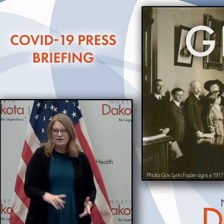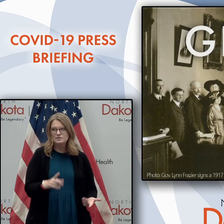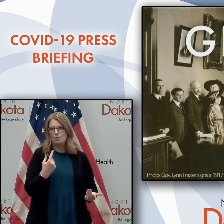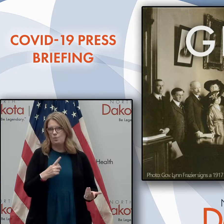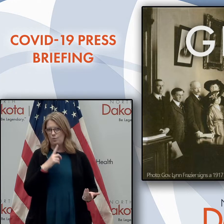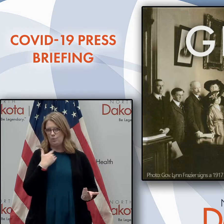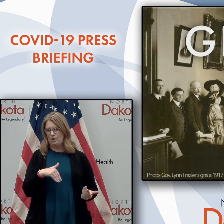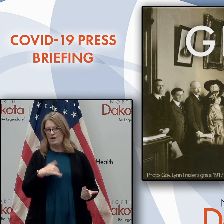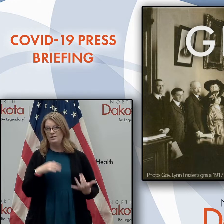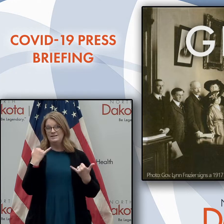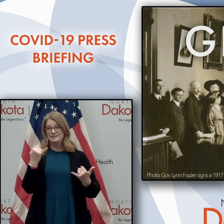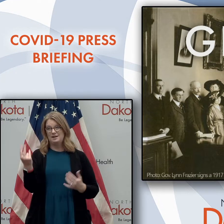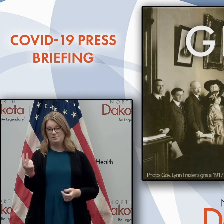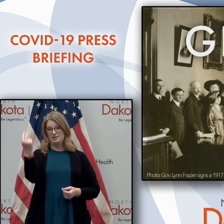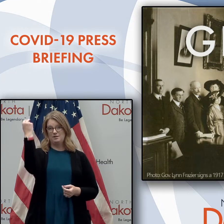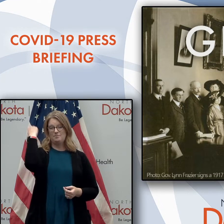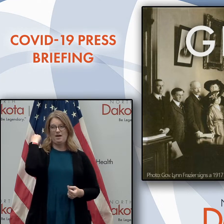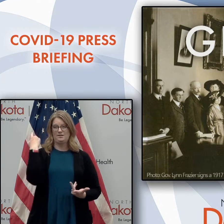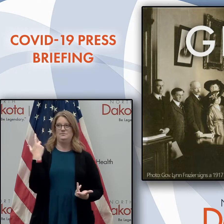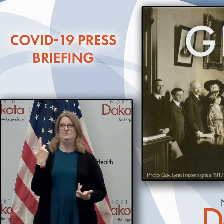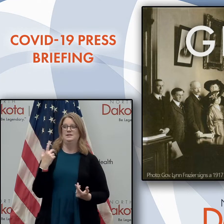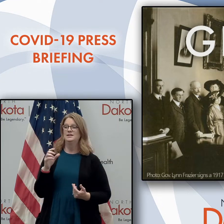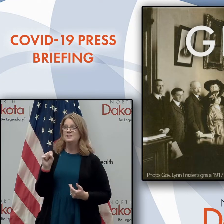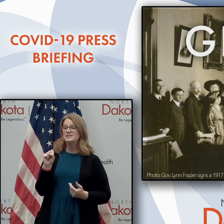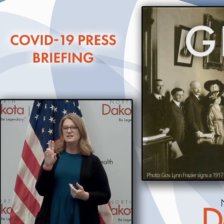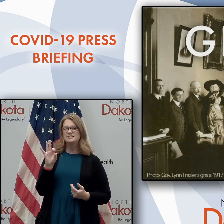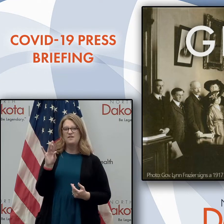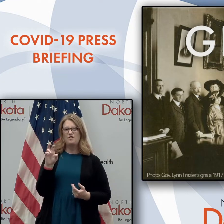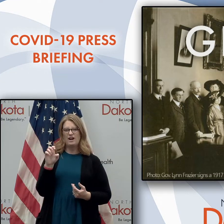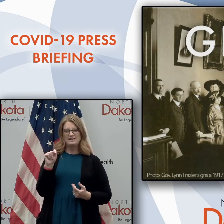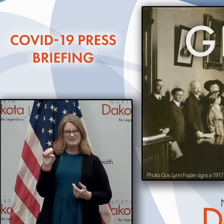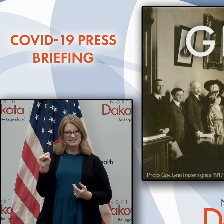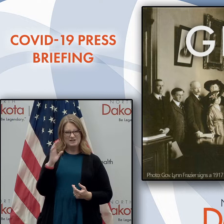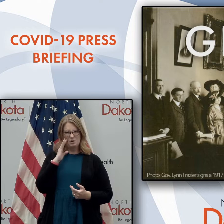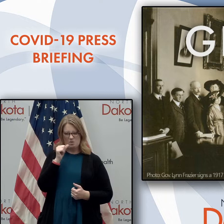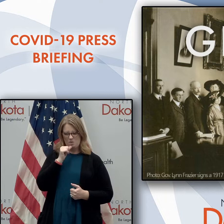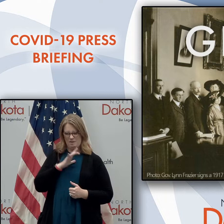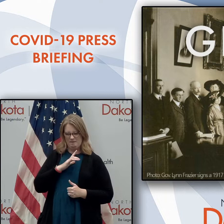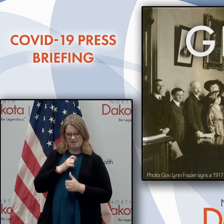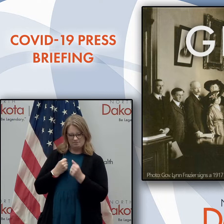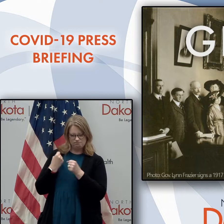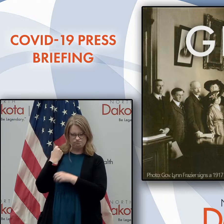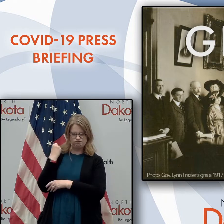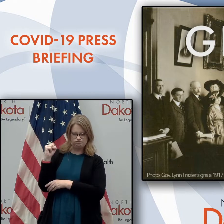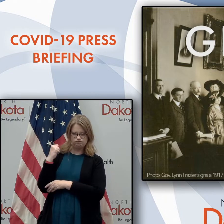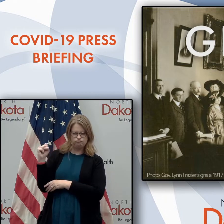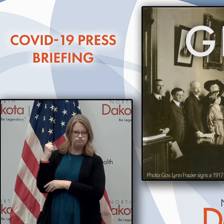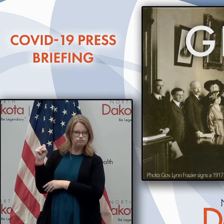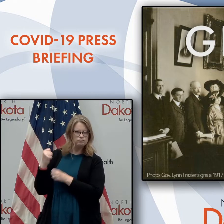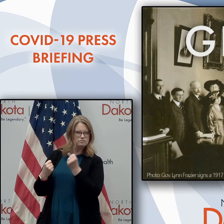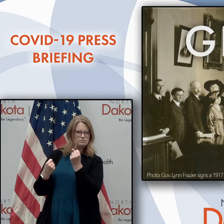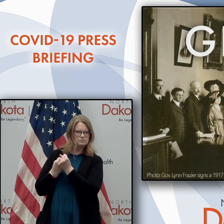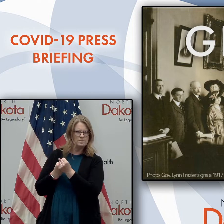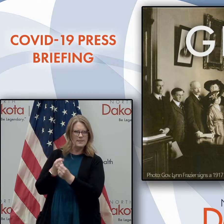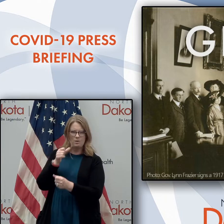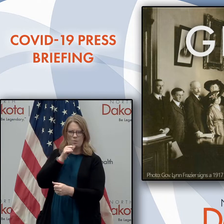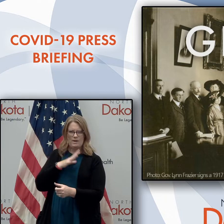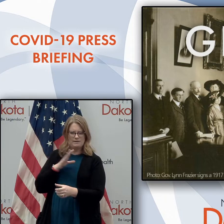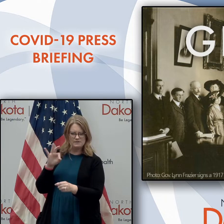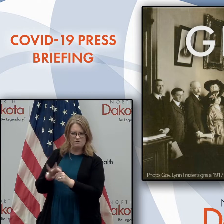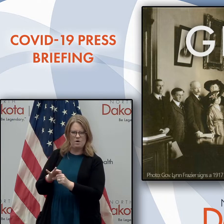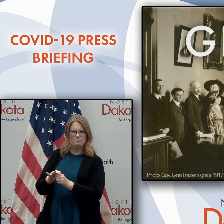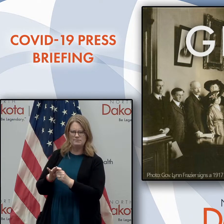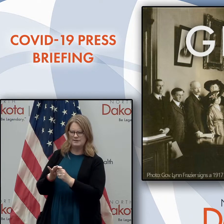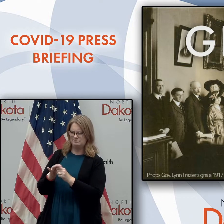gratitude on the courageous suffragettes and whose tireless efforts have made our nation better and more inclusive for all